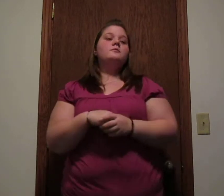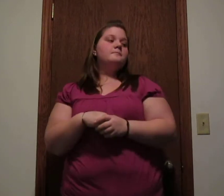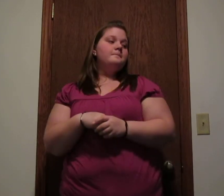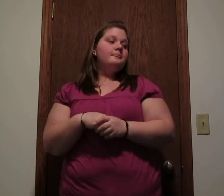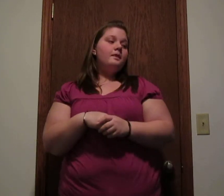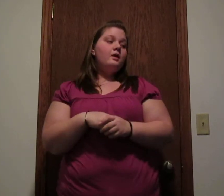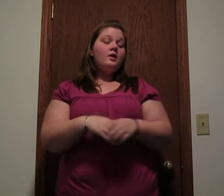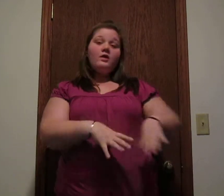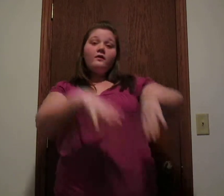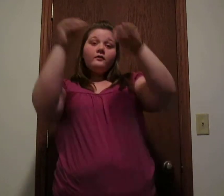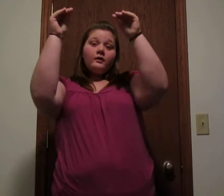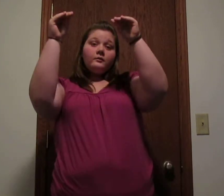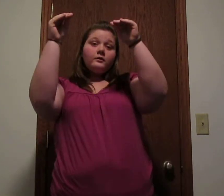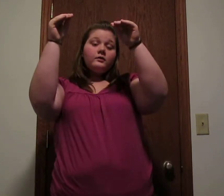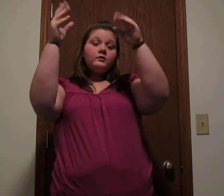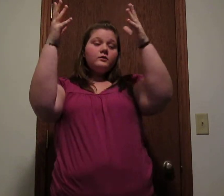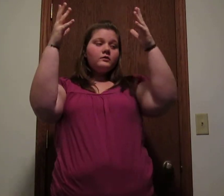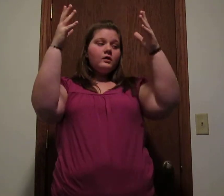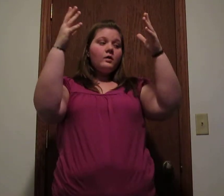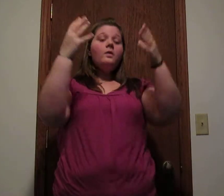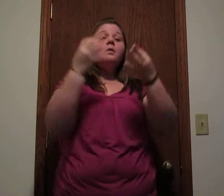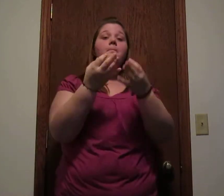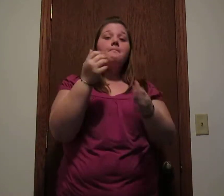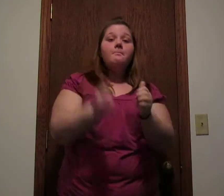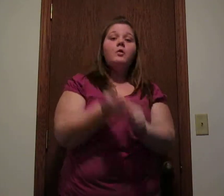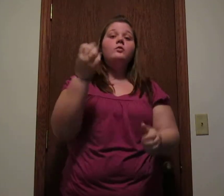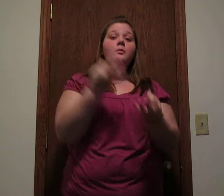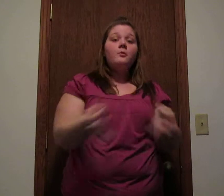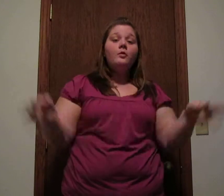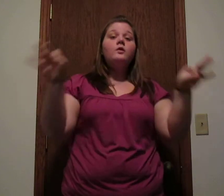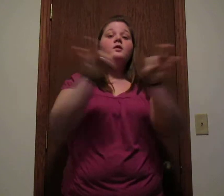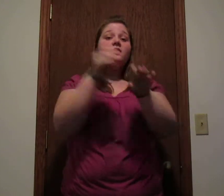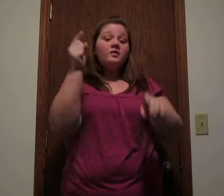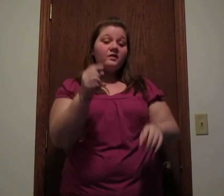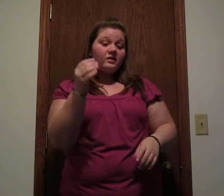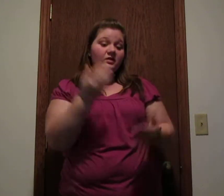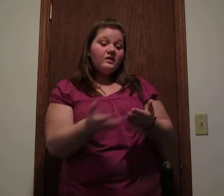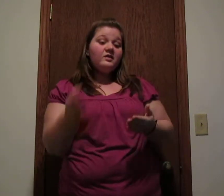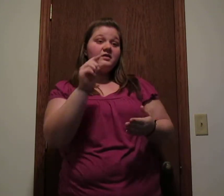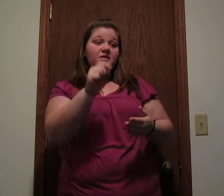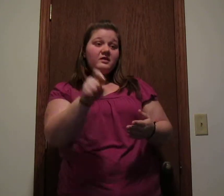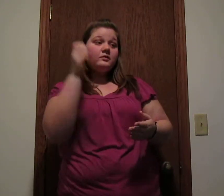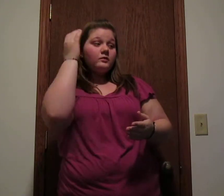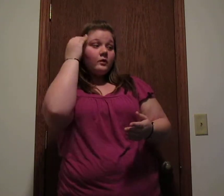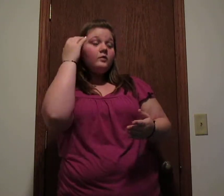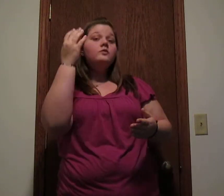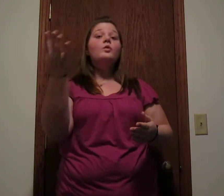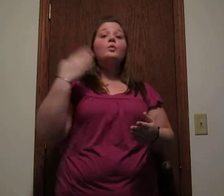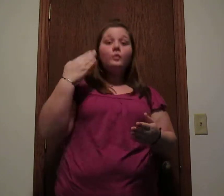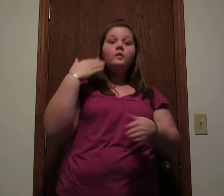the most important thing you need to know about evaporation is it's a cooling process. And we're going to do a little mini lab over